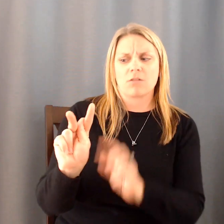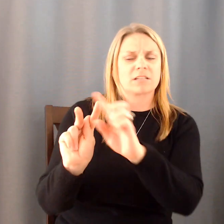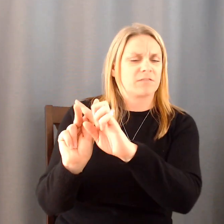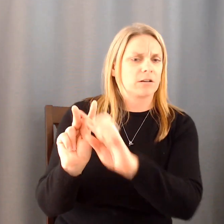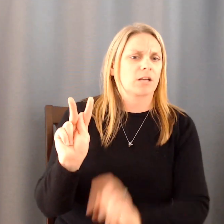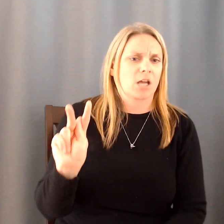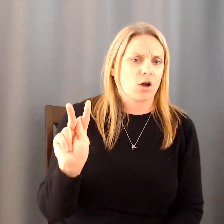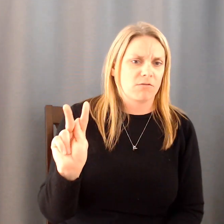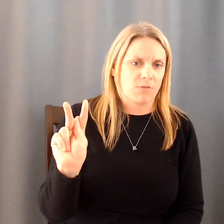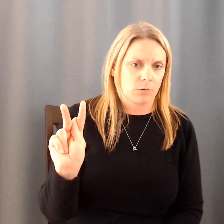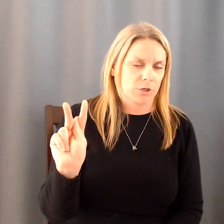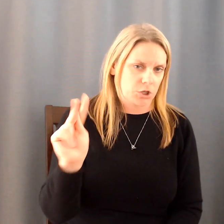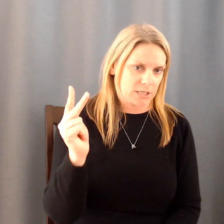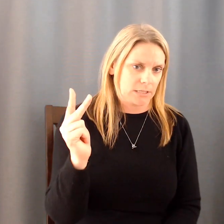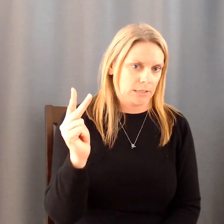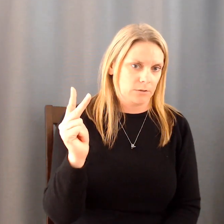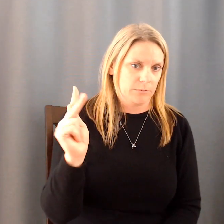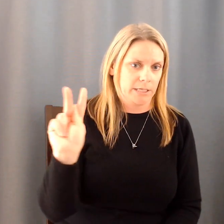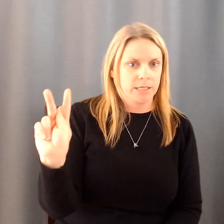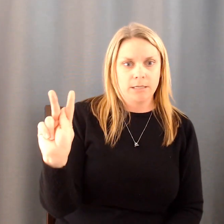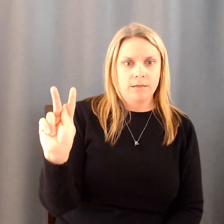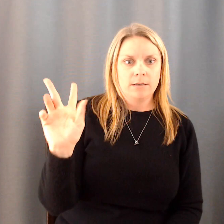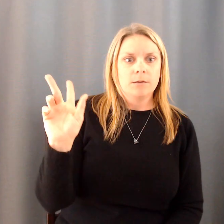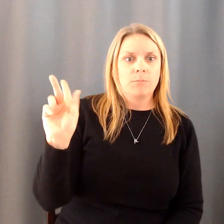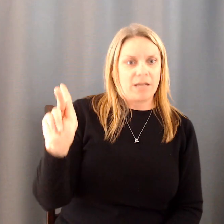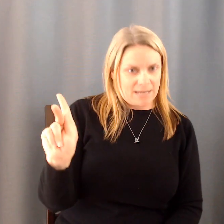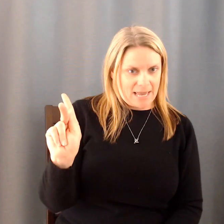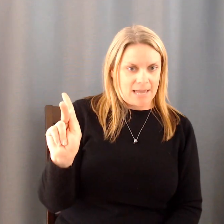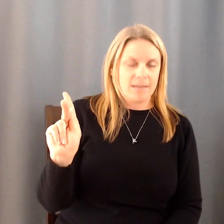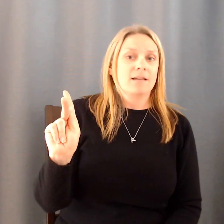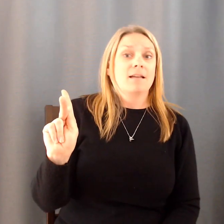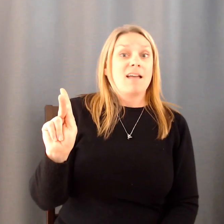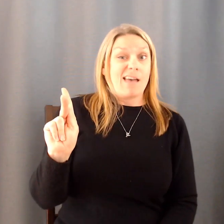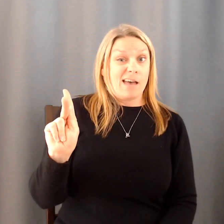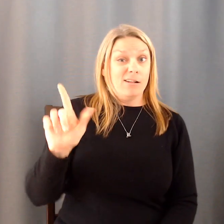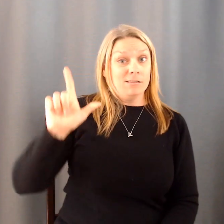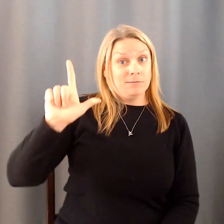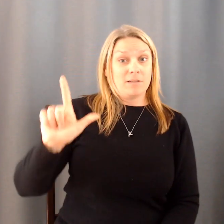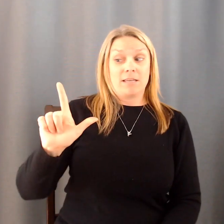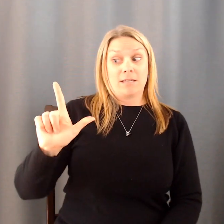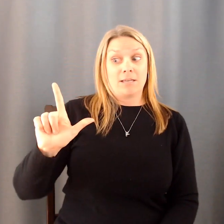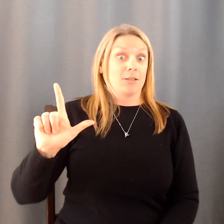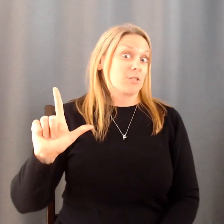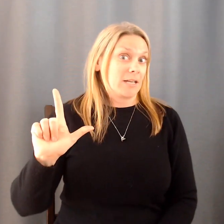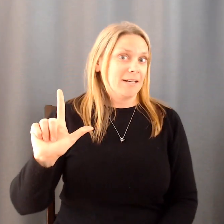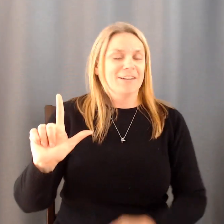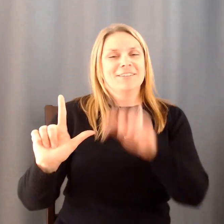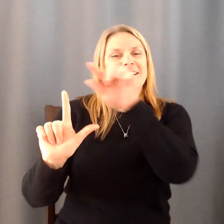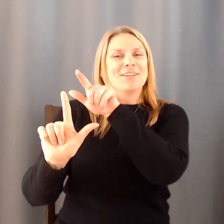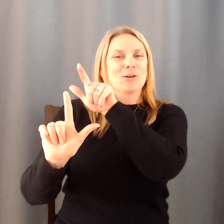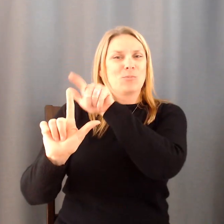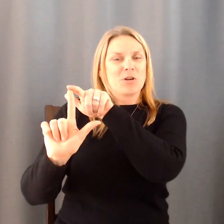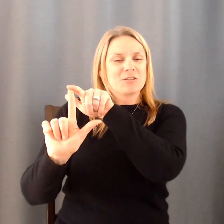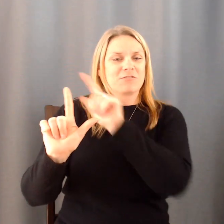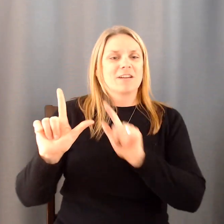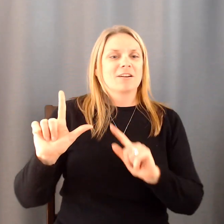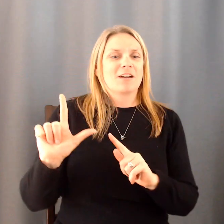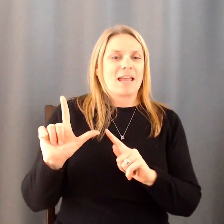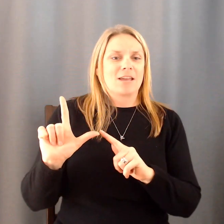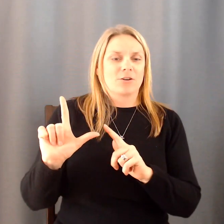finger can go forward just a little bit. But K. L, it looks like an L. Your pointer finger and your